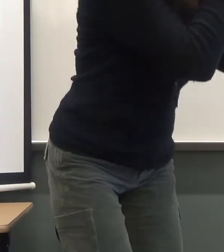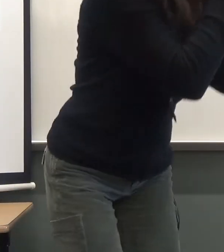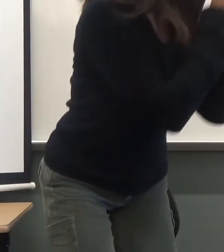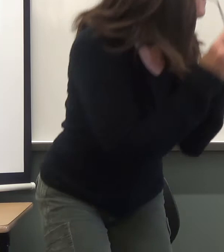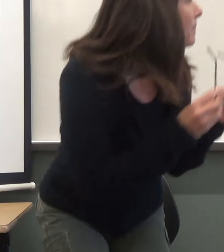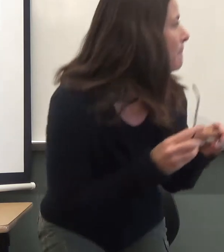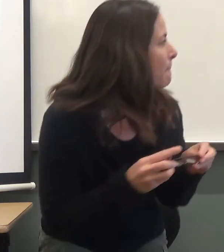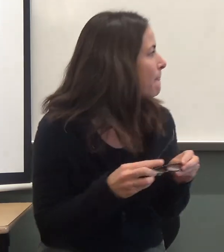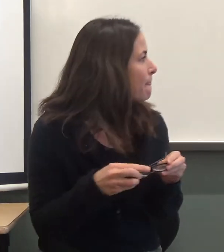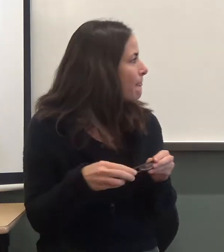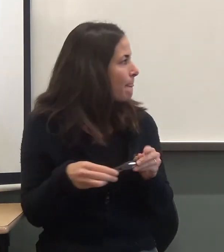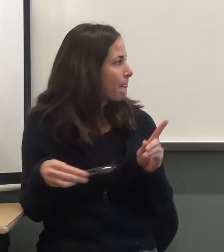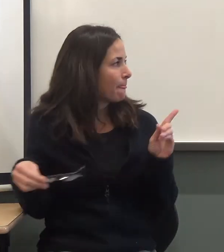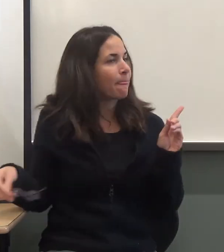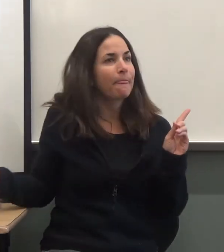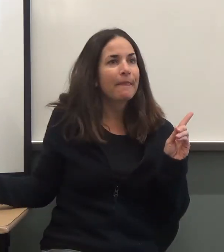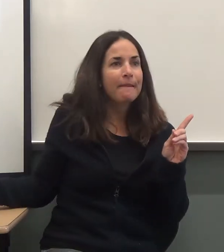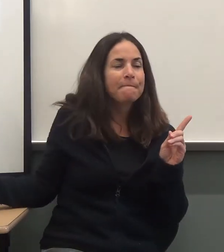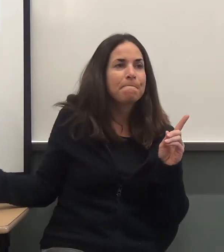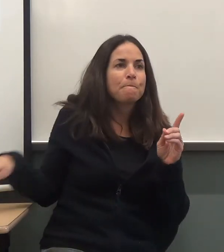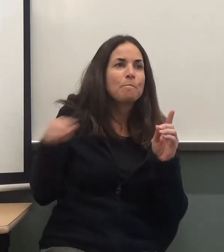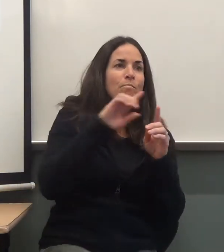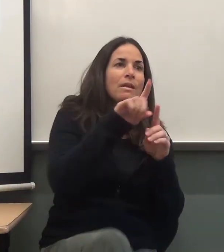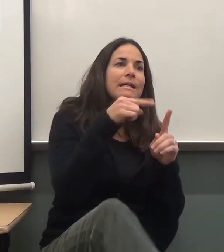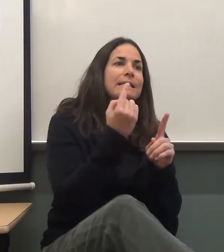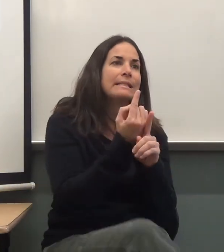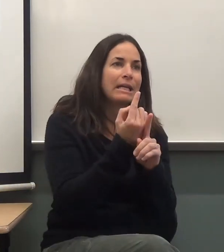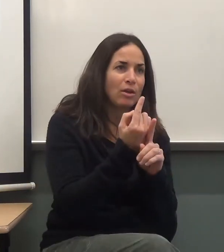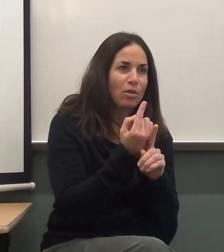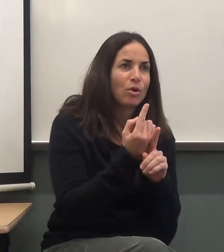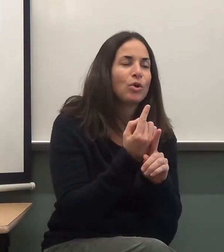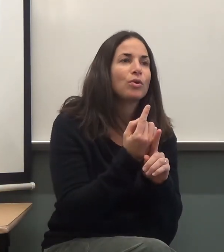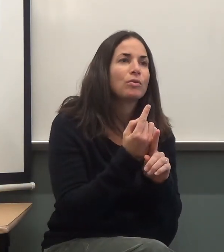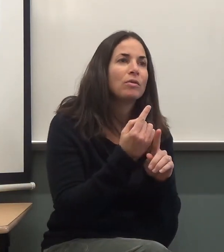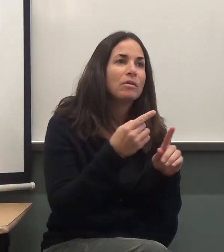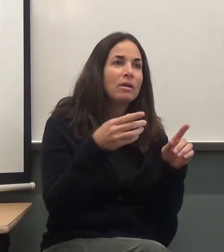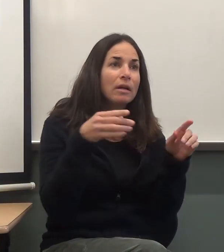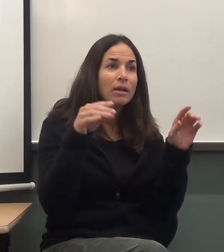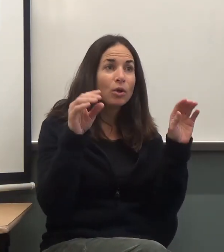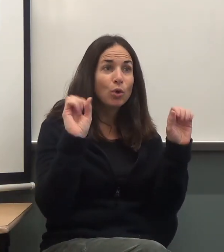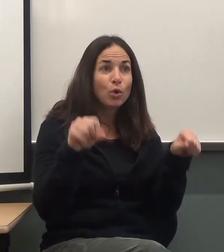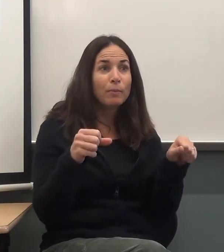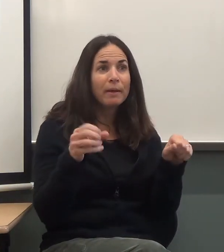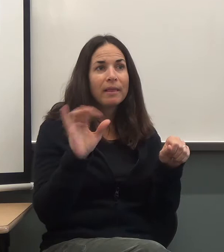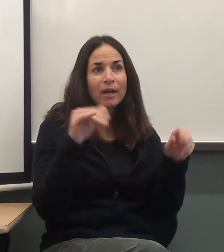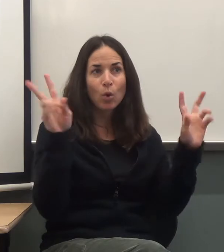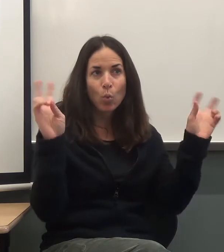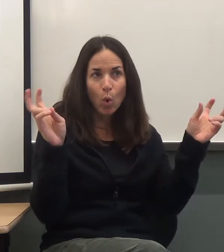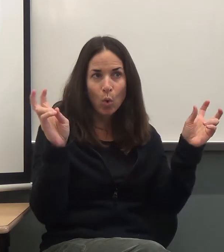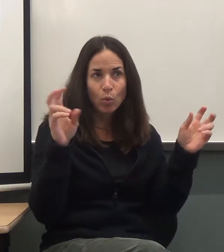Can this take the shape of a quote? Yes, right? So this could be a quote. What else could it